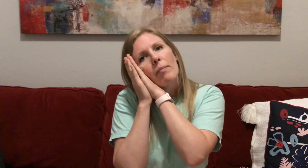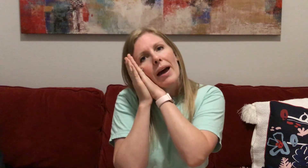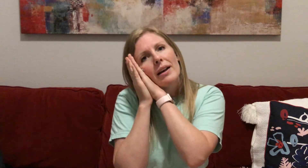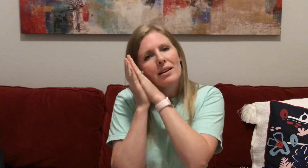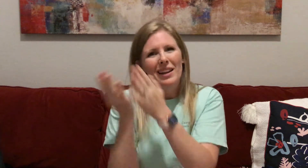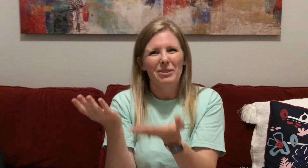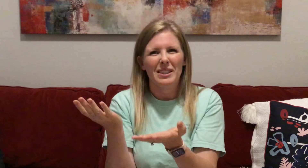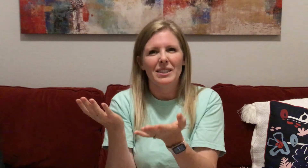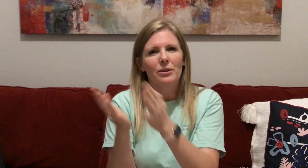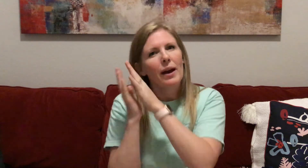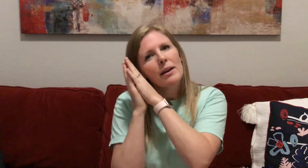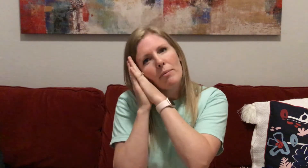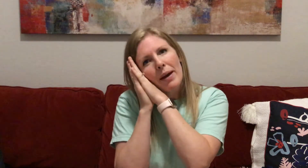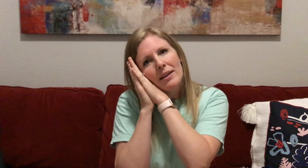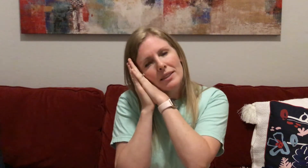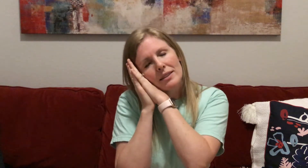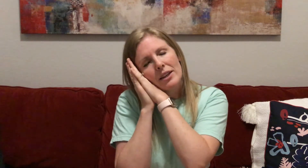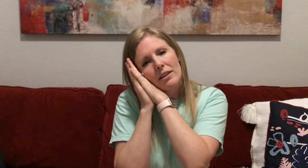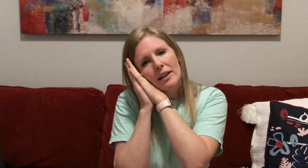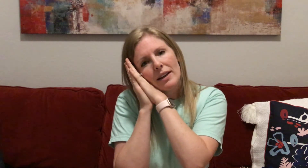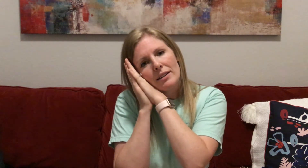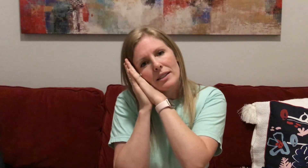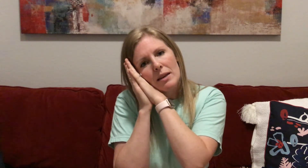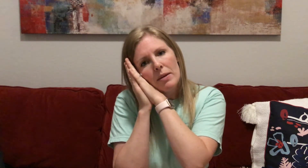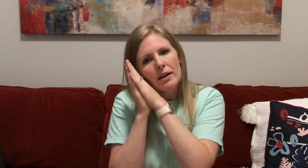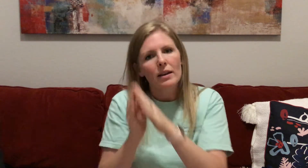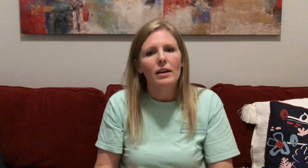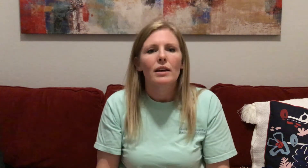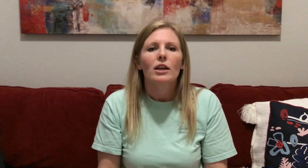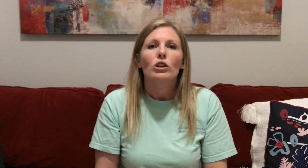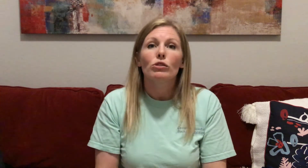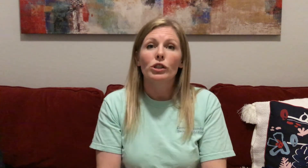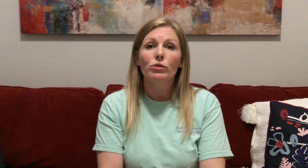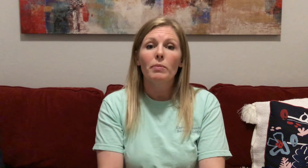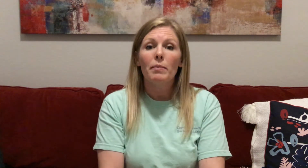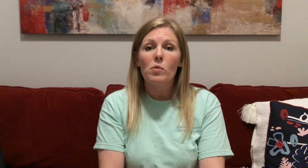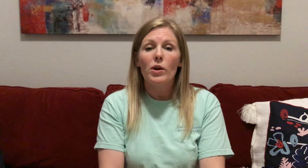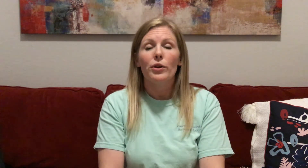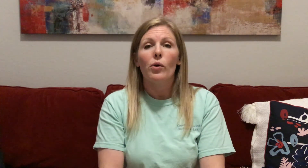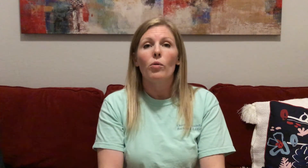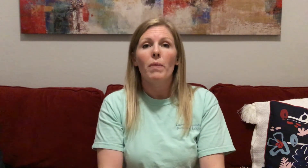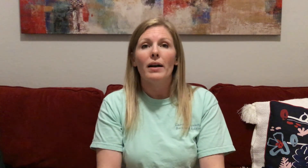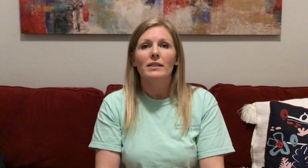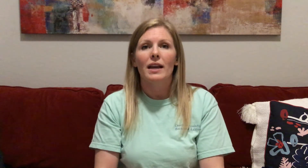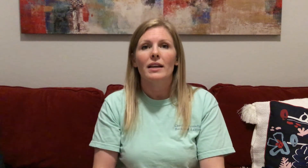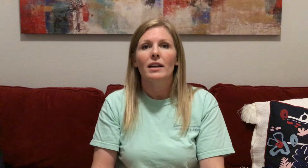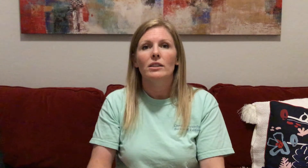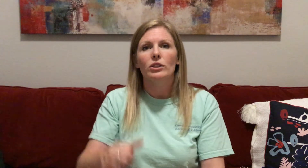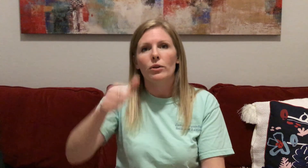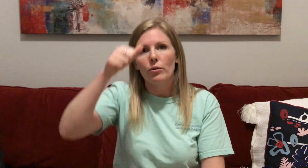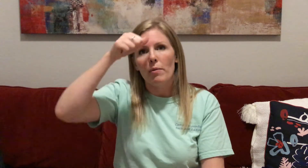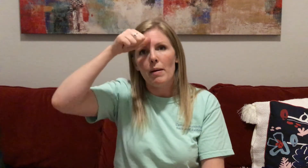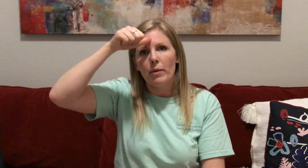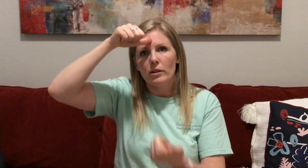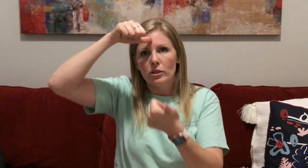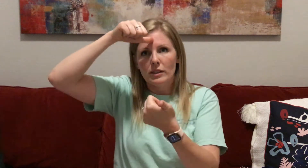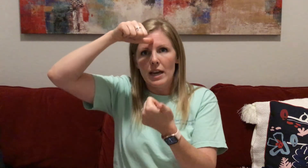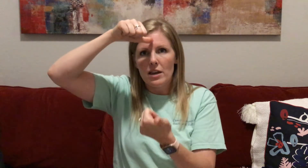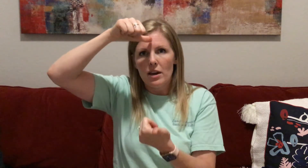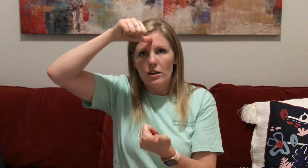bed. That one's easy, right? Bed, because it's like you're laying down to sleep. You just remember what your old pal said. So you remember. So you take your